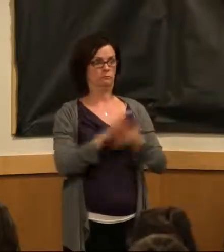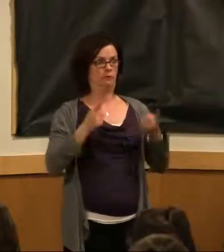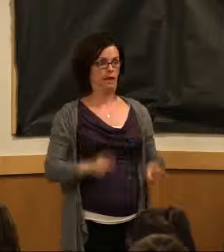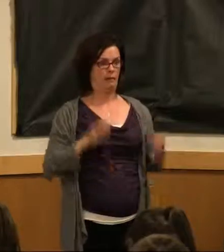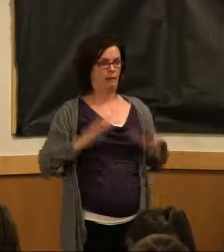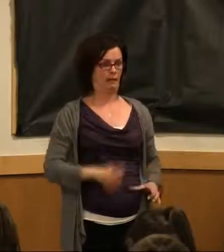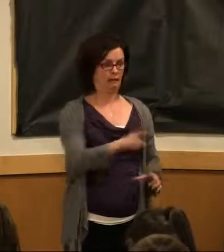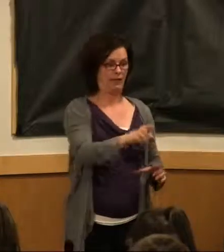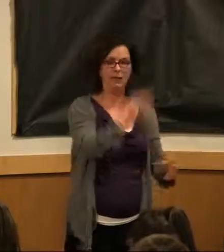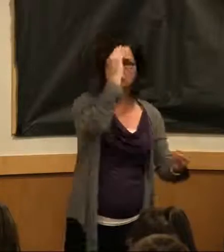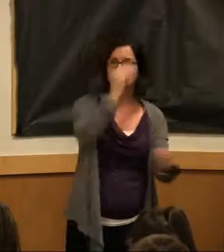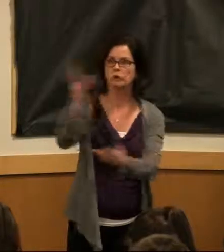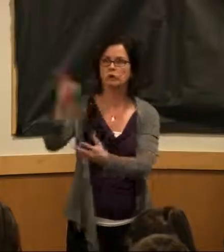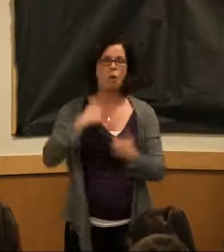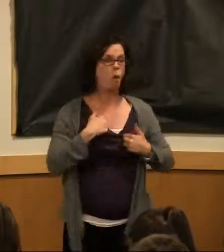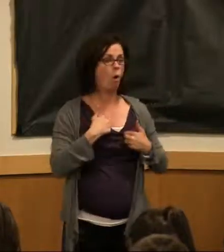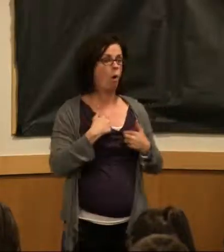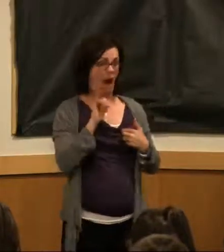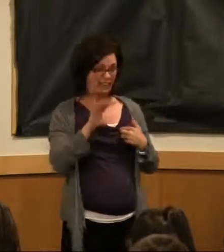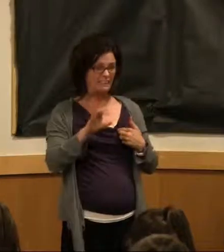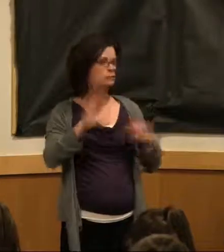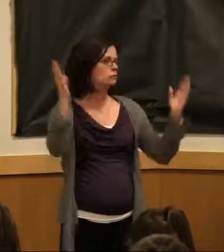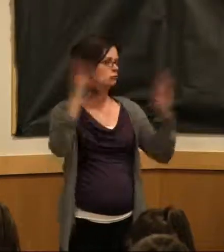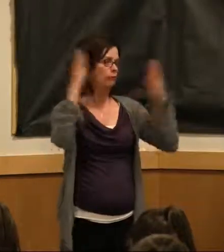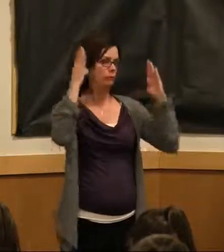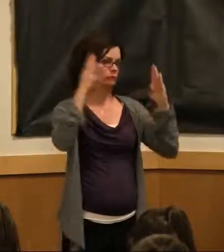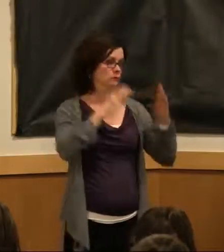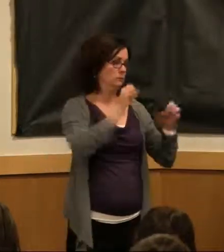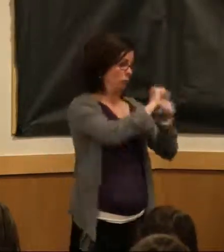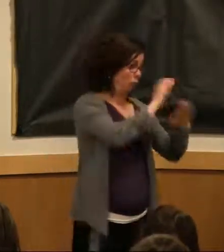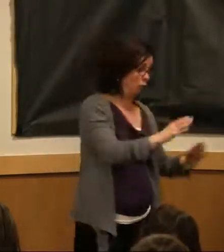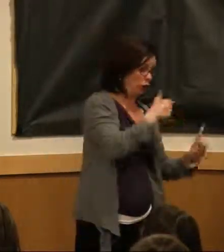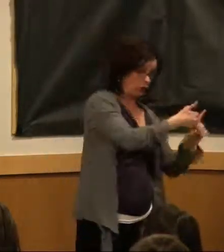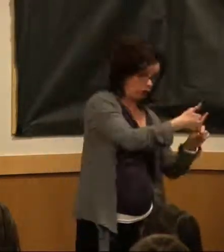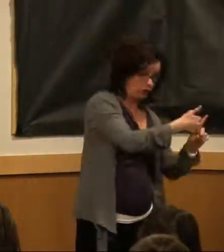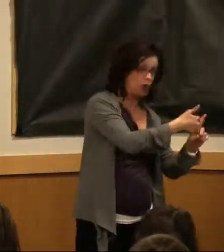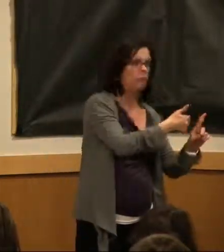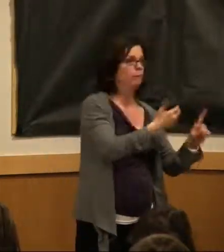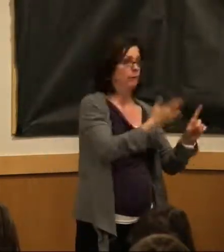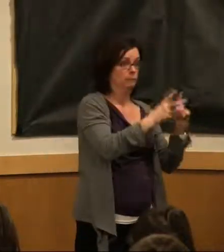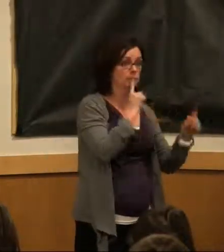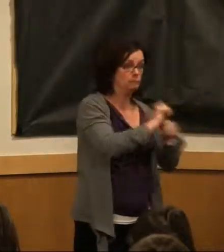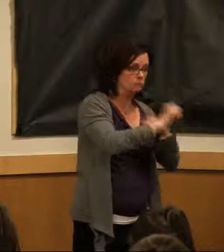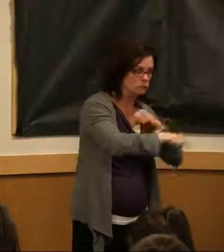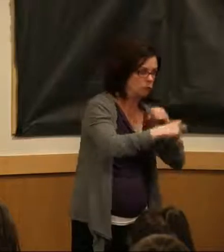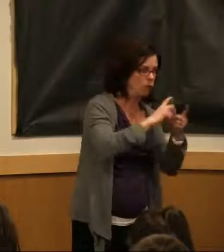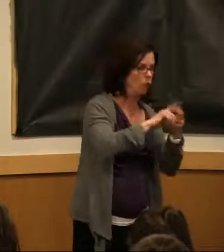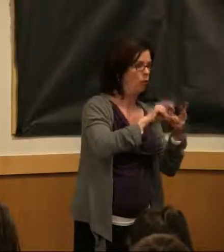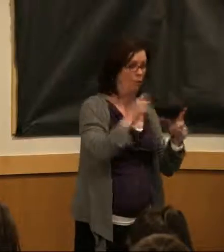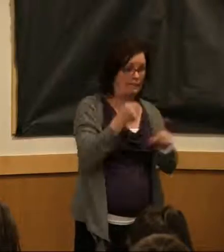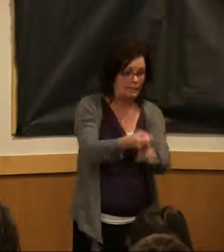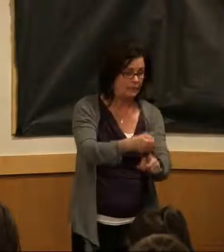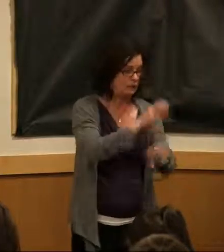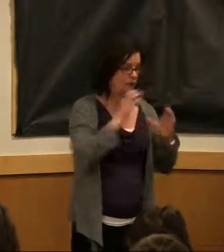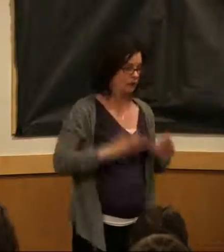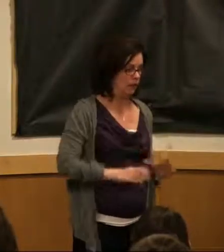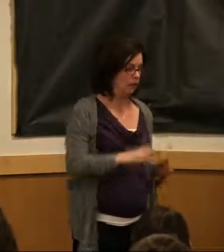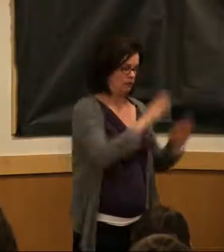us, we are in as much trouble as possibly the individual who has stolen or who has hit the